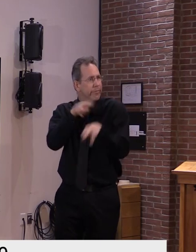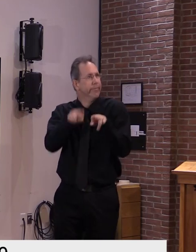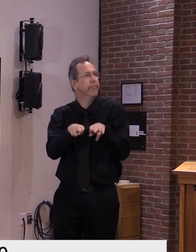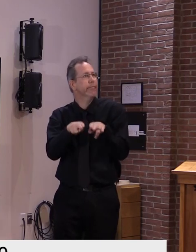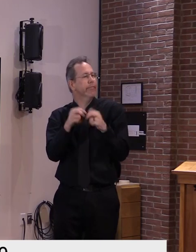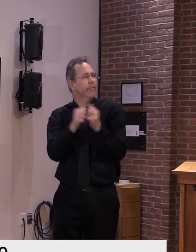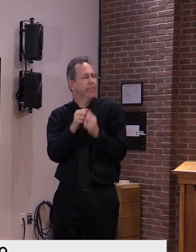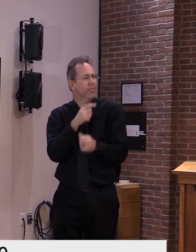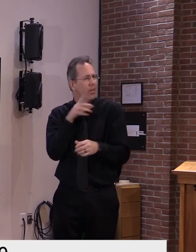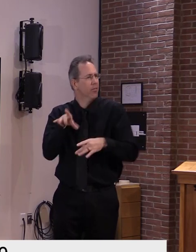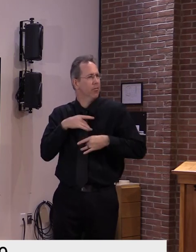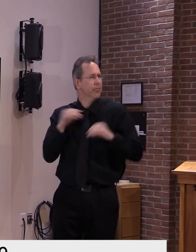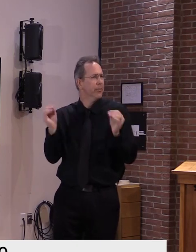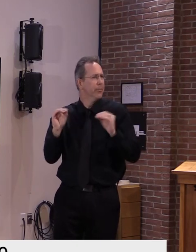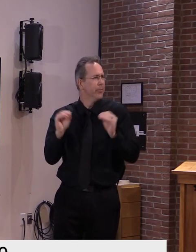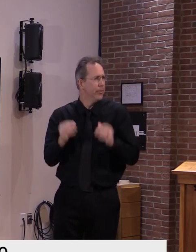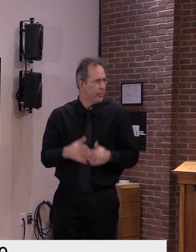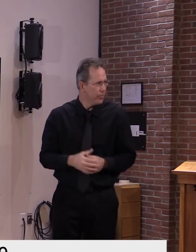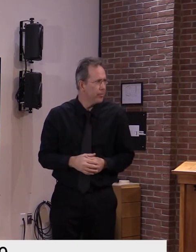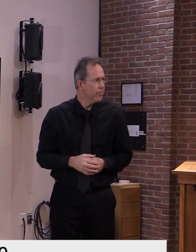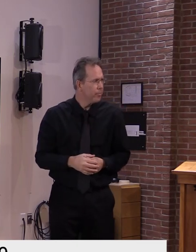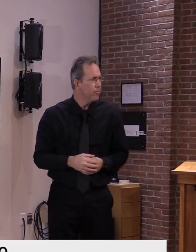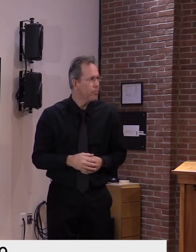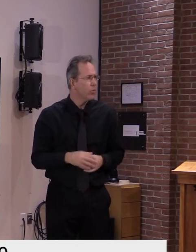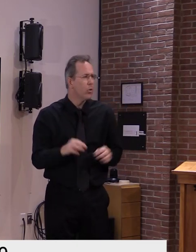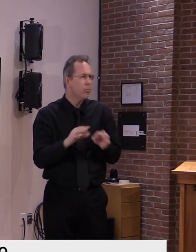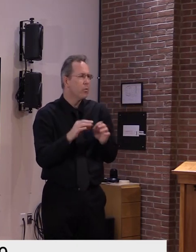strategy and the testing strategy.